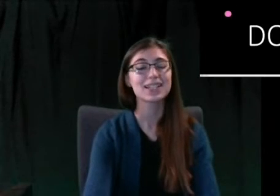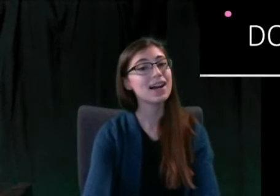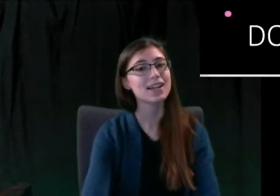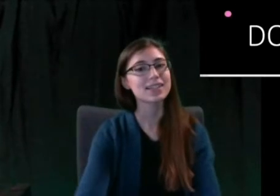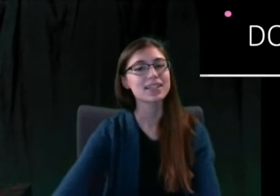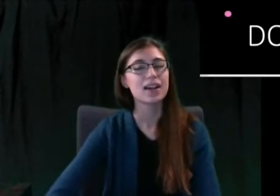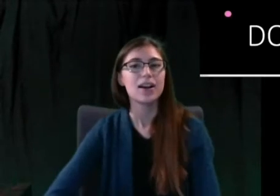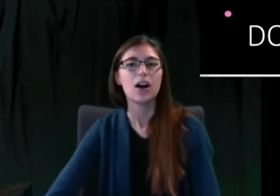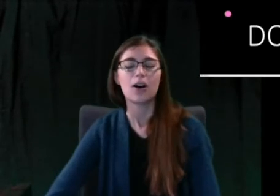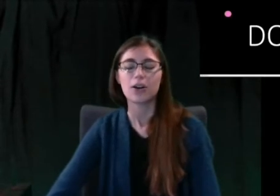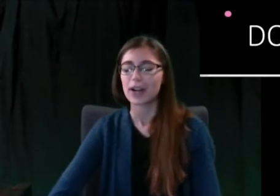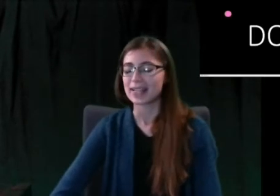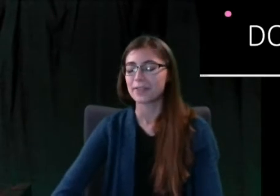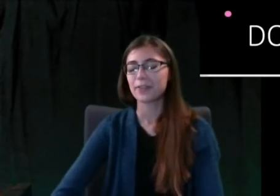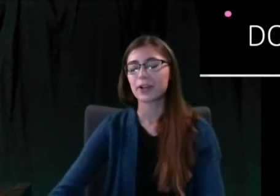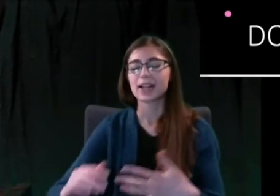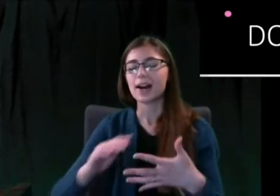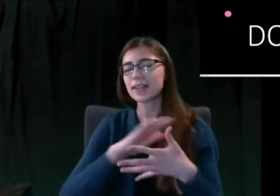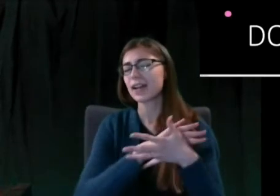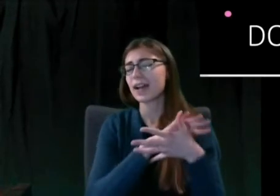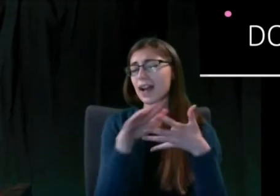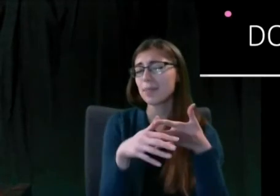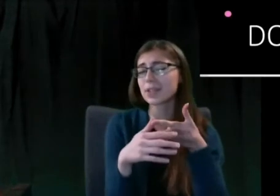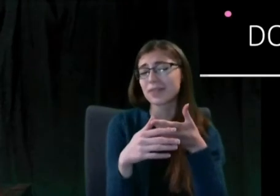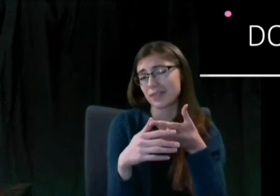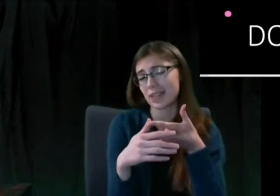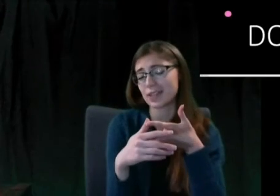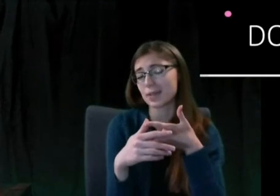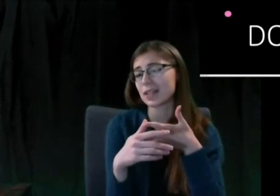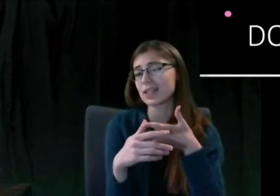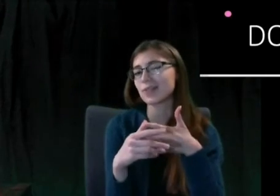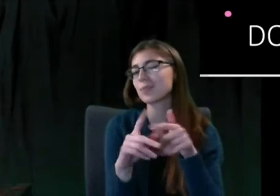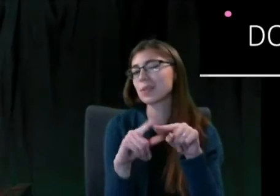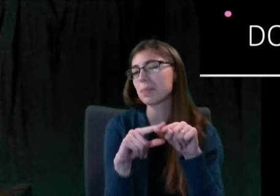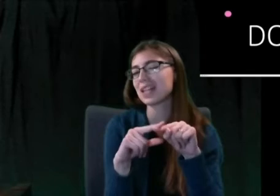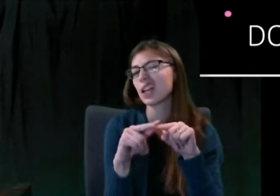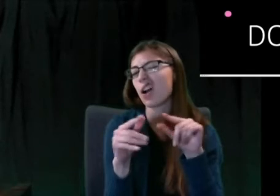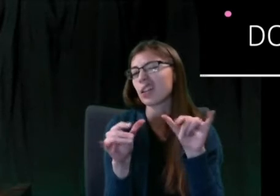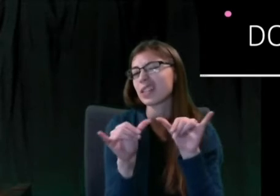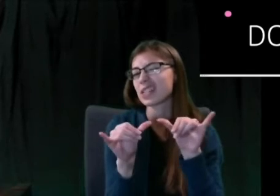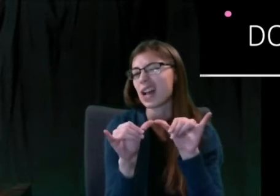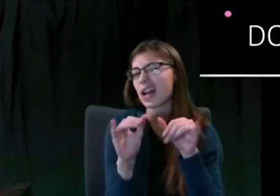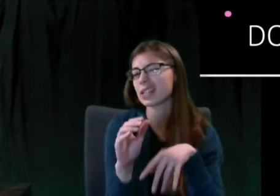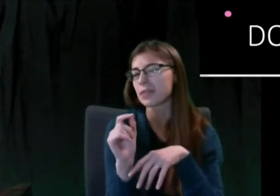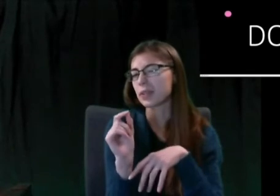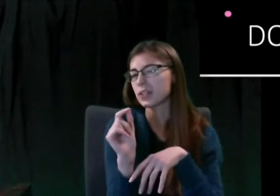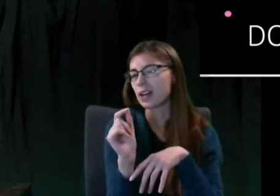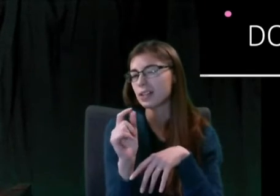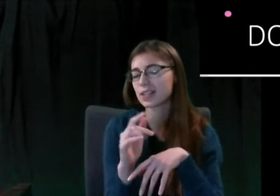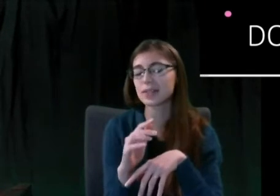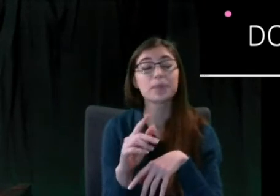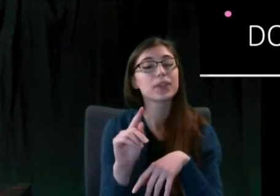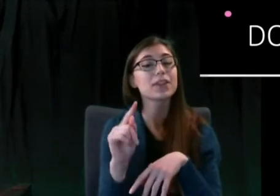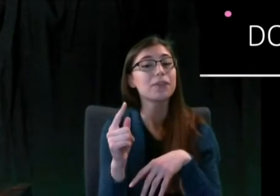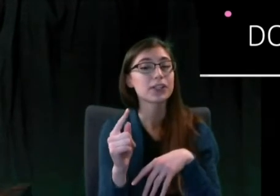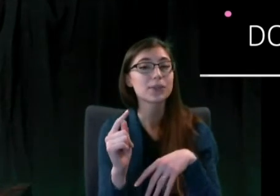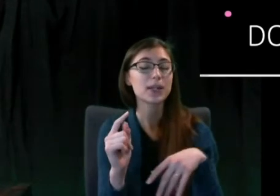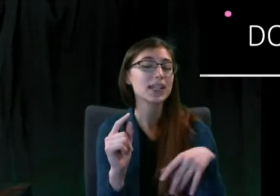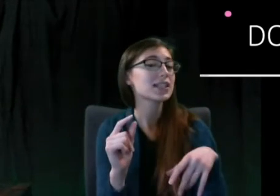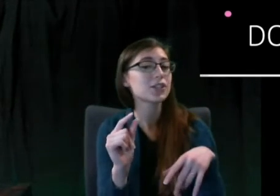Dots. All right, now for a dot, there are a couple different things we could do depending on the size of your dot. The first one is just for